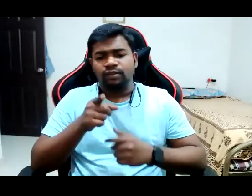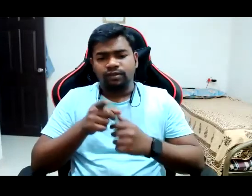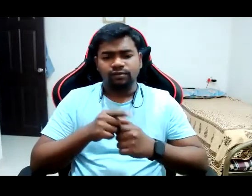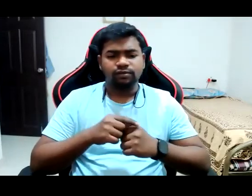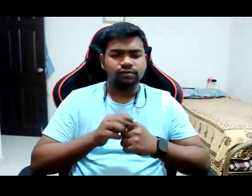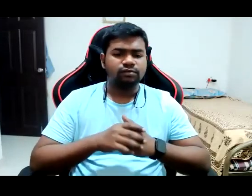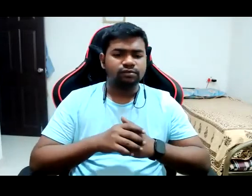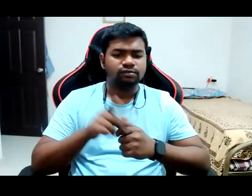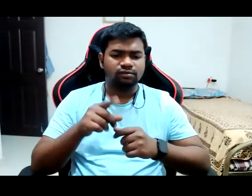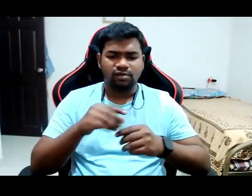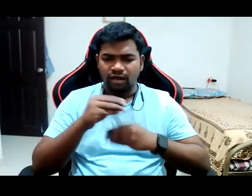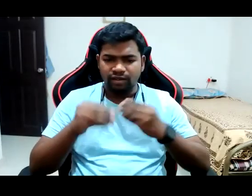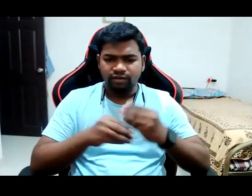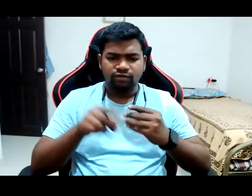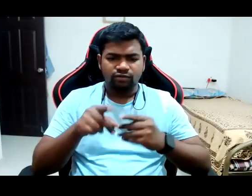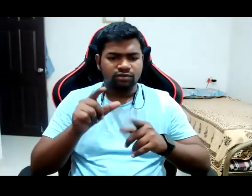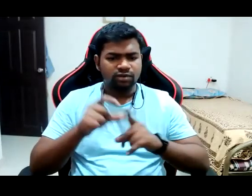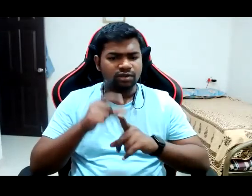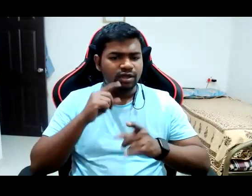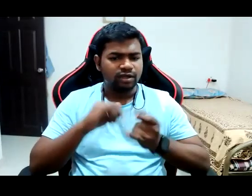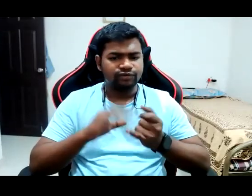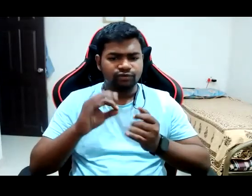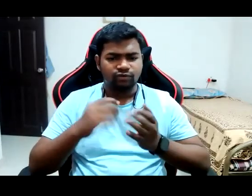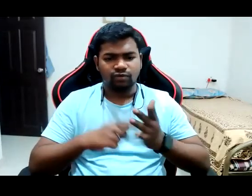do on Discord, just to make sure that